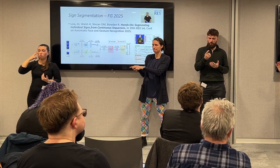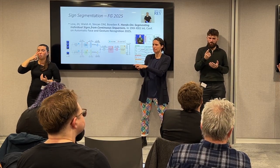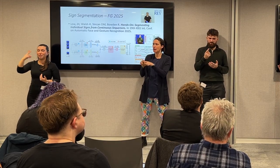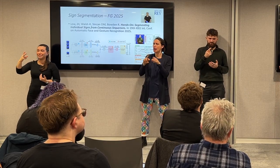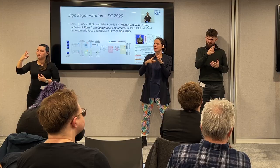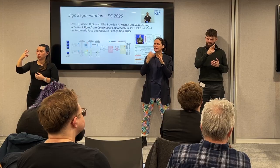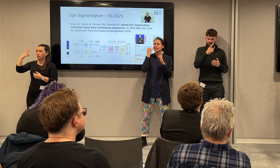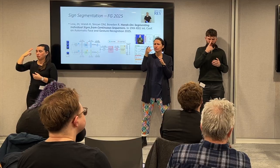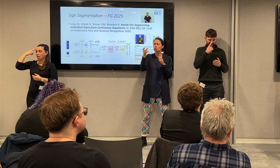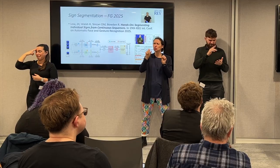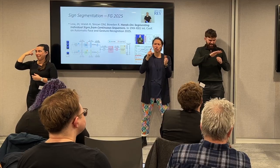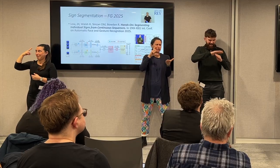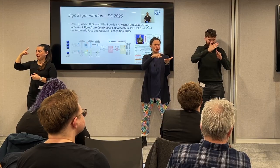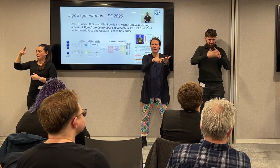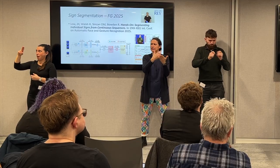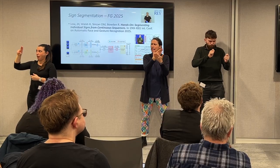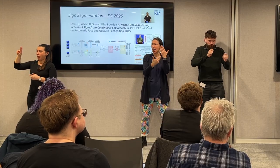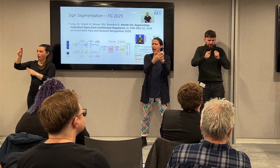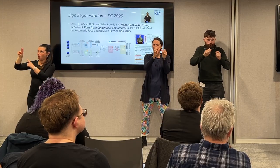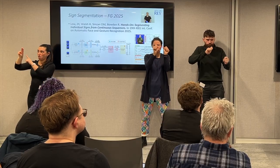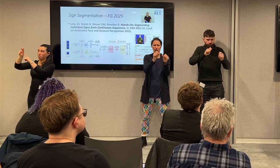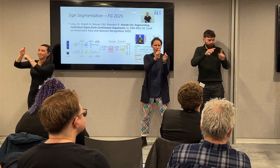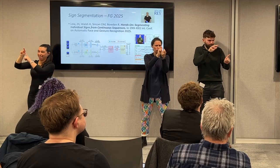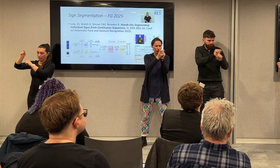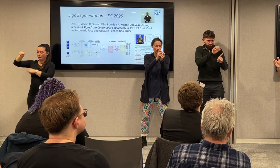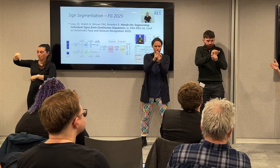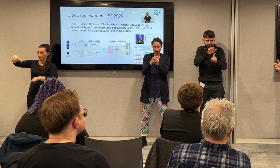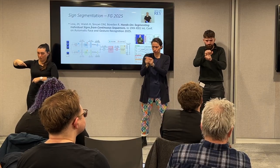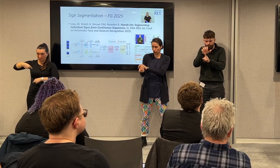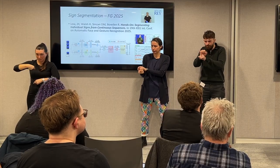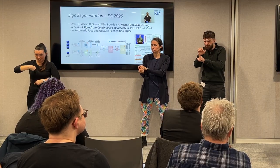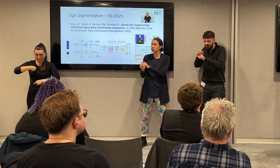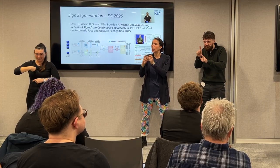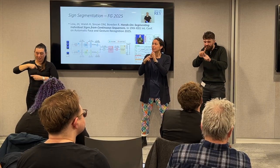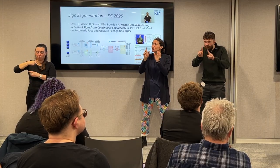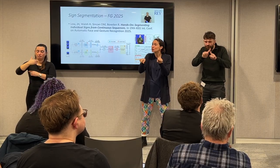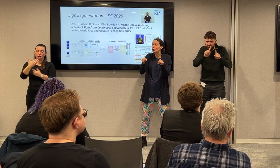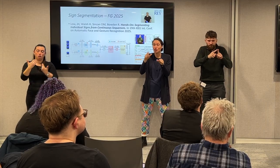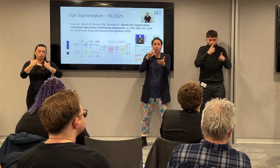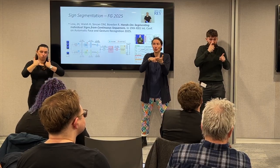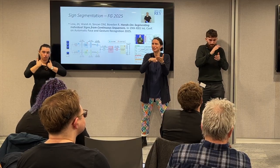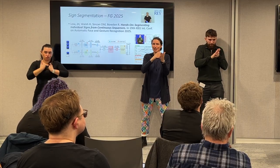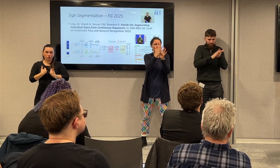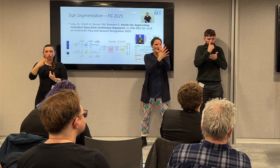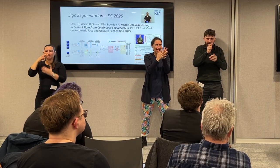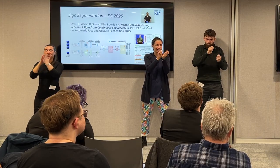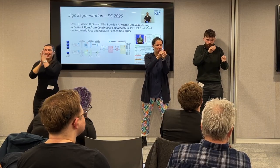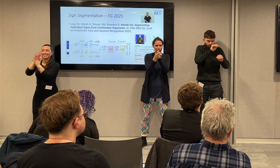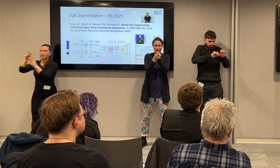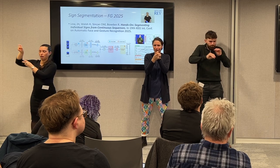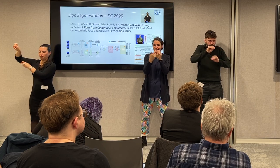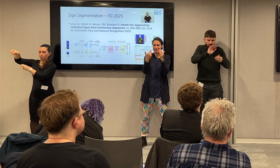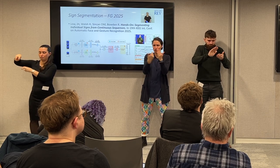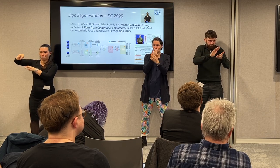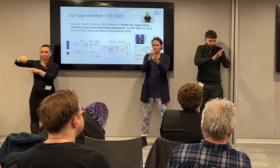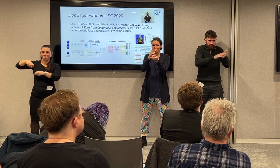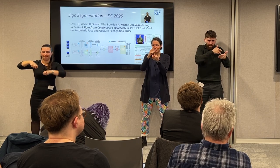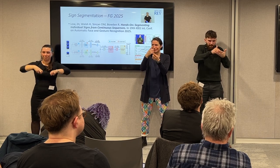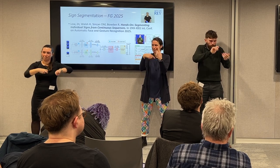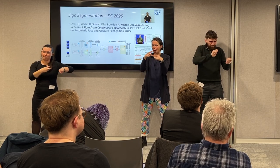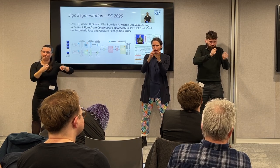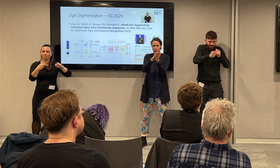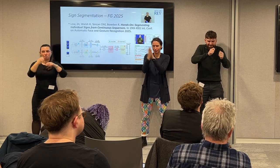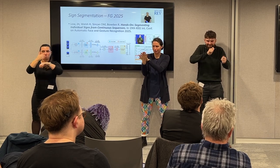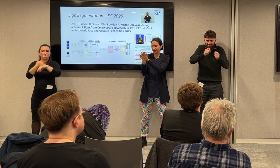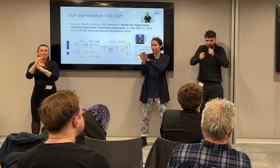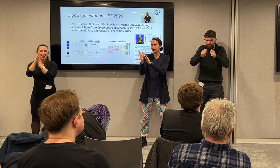hand shape, then that would probably be a very good proxy for working out where the transitions in the signs are. And this is exactly what the linguists would say.